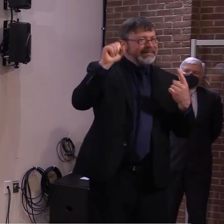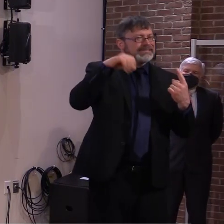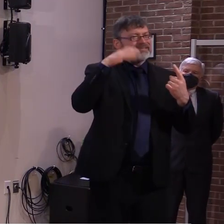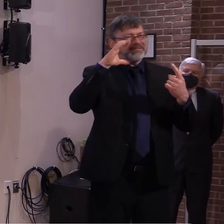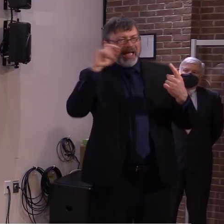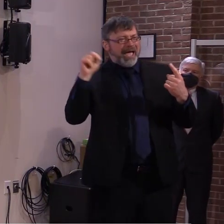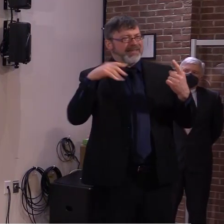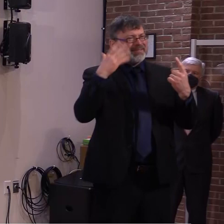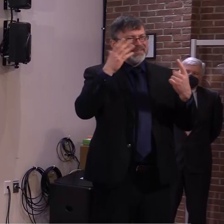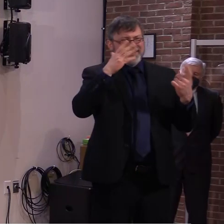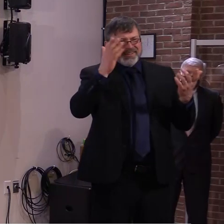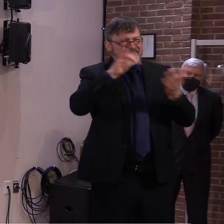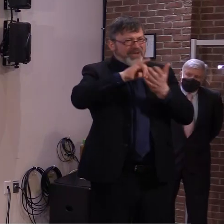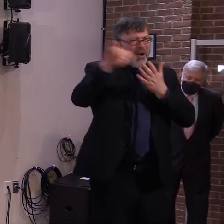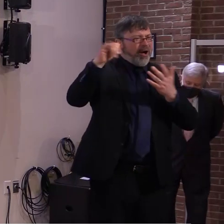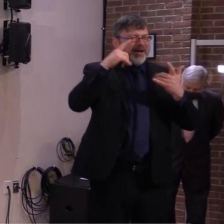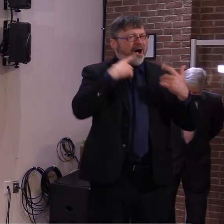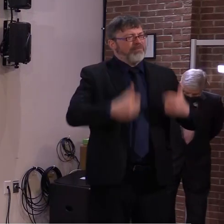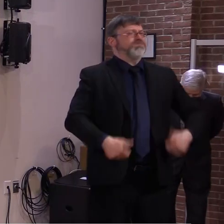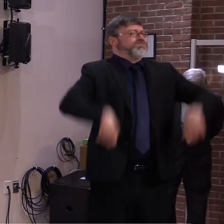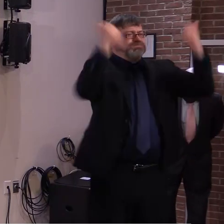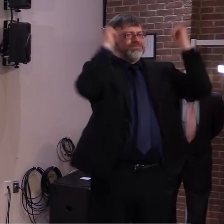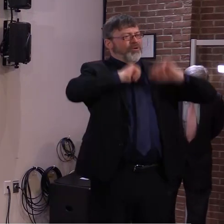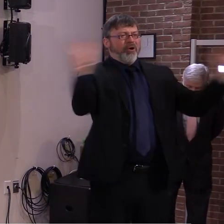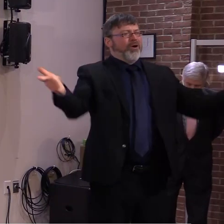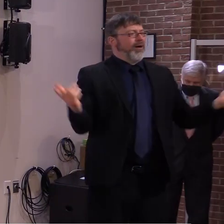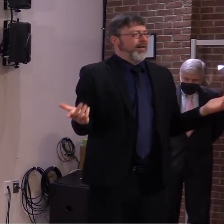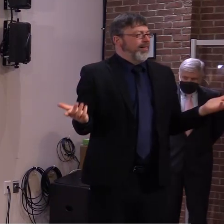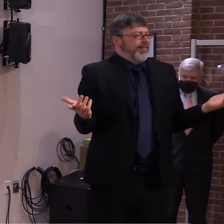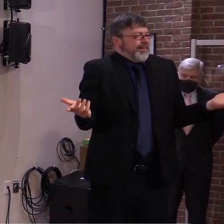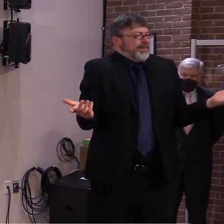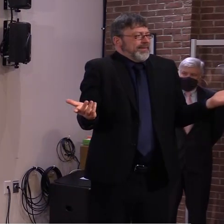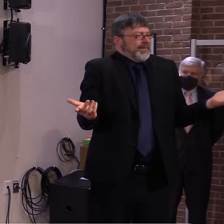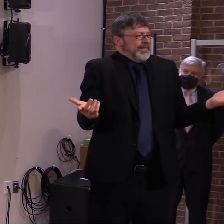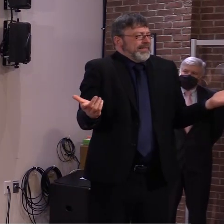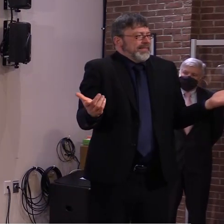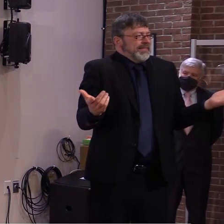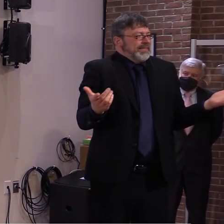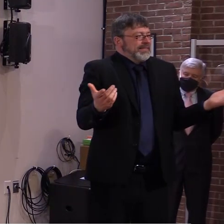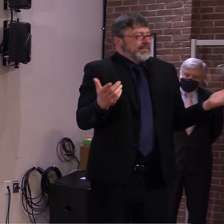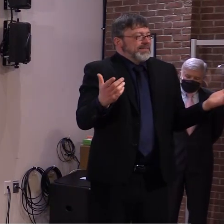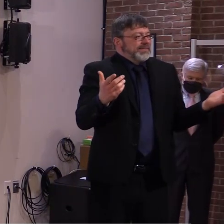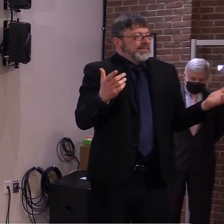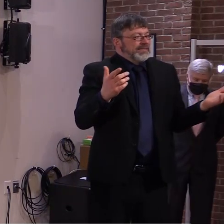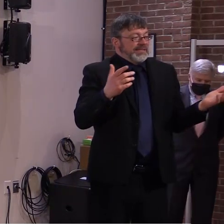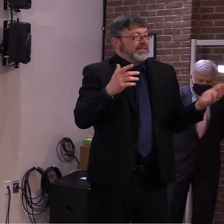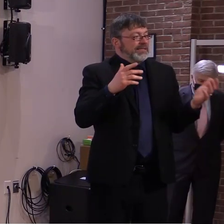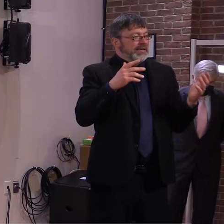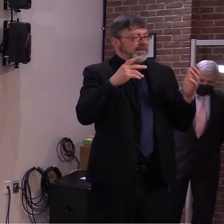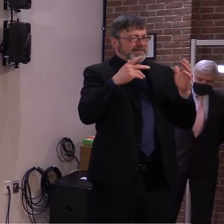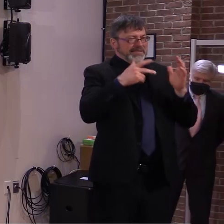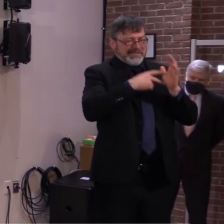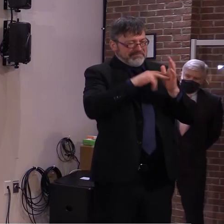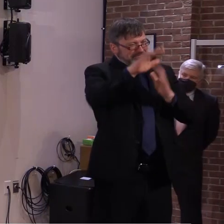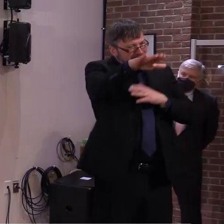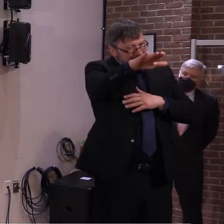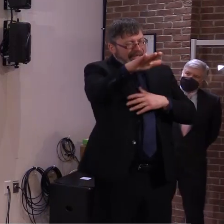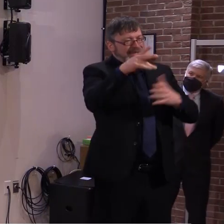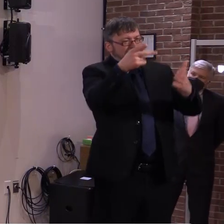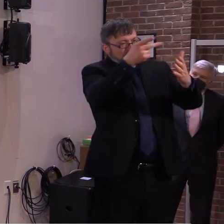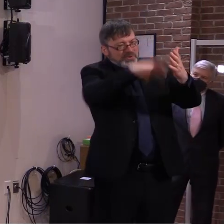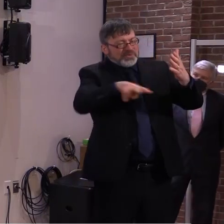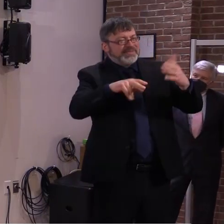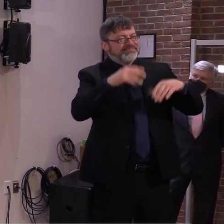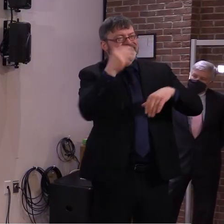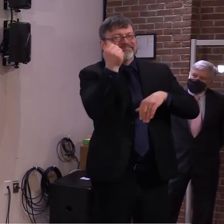turn, sign up, because this is, again, a way to protect yourself, protect your family, and